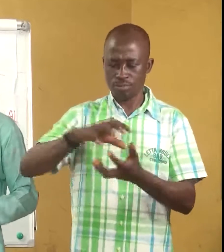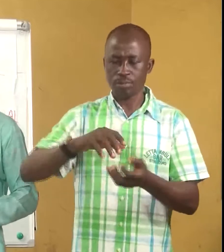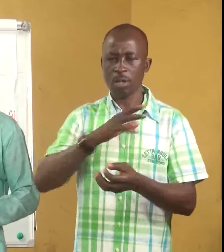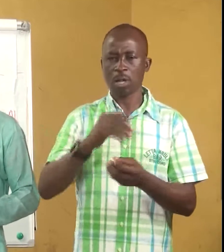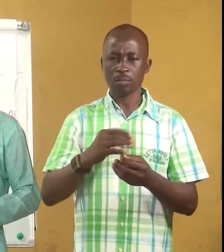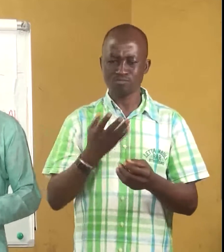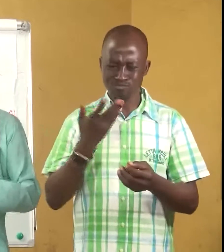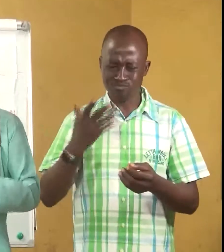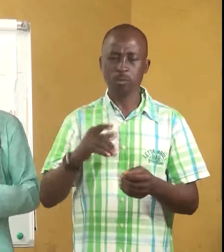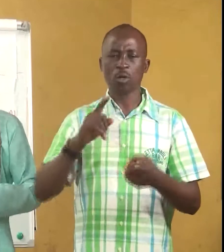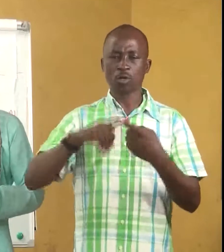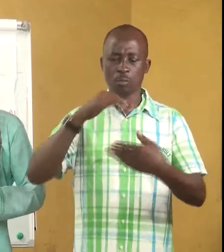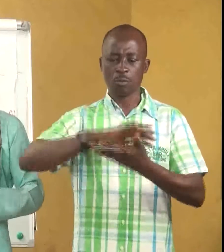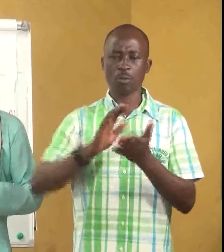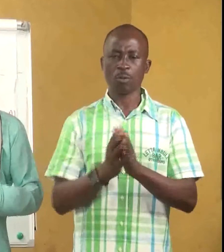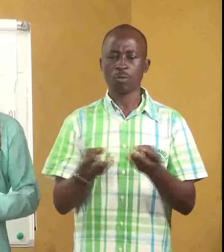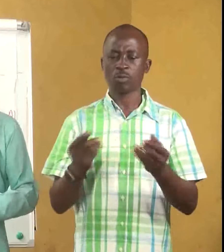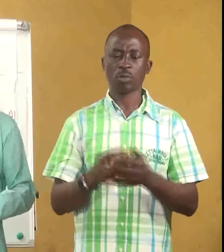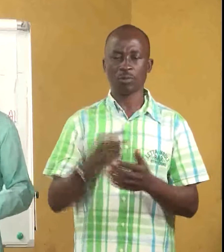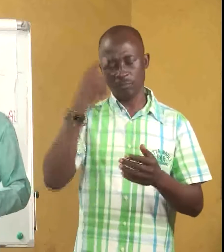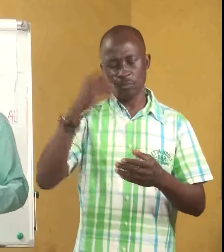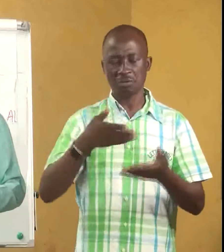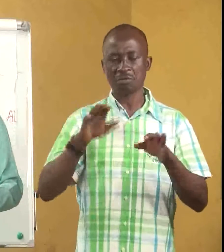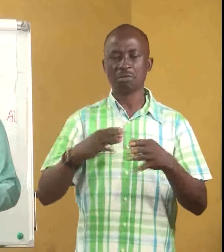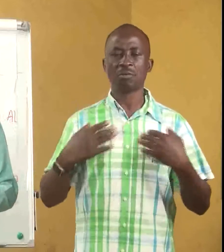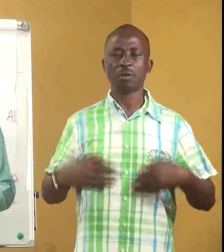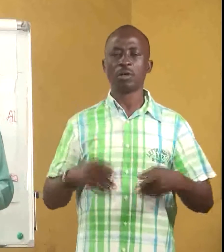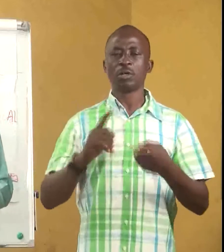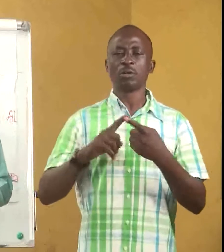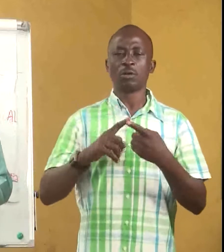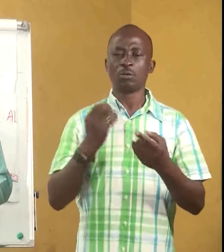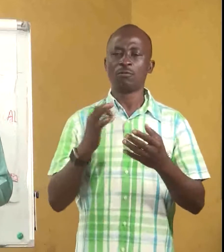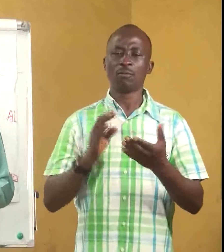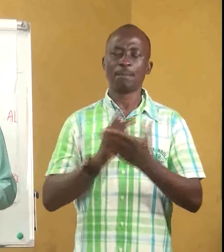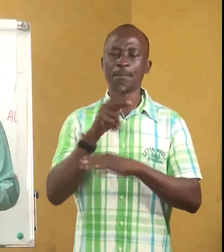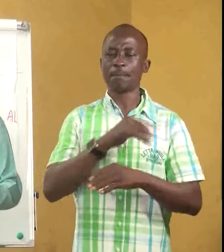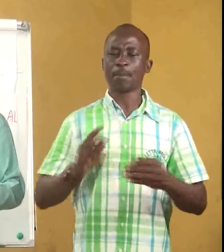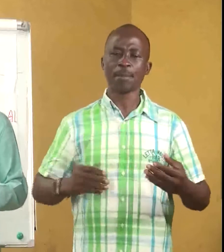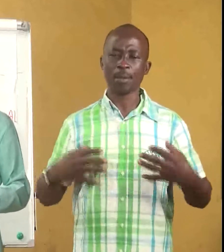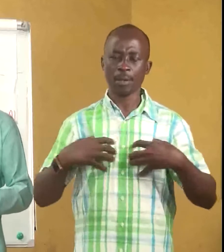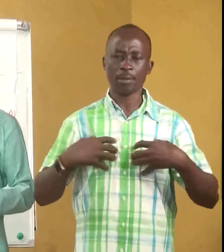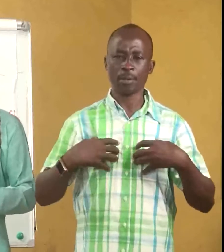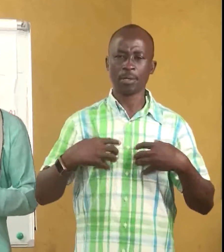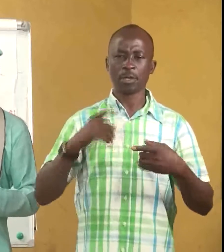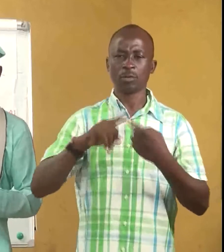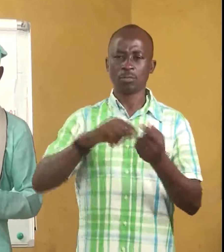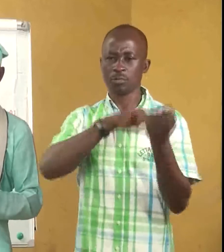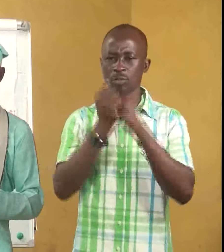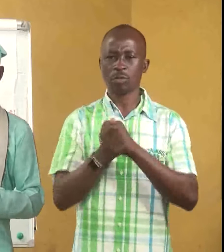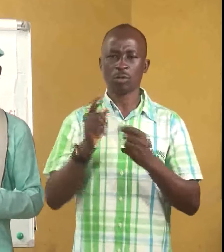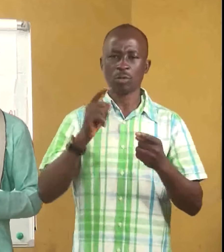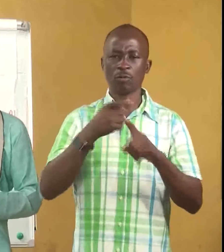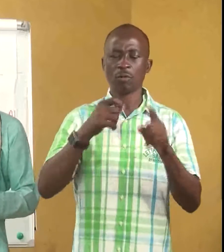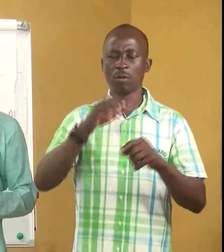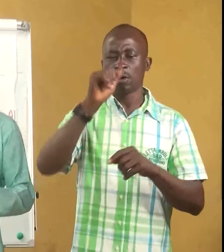soil. For a dead body of plants and animals to be converted from ammonia